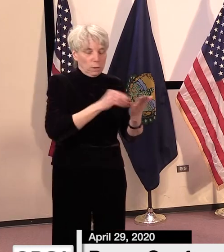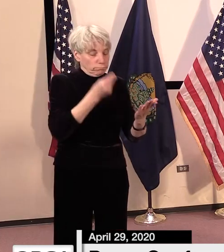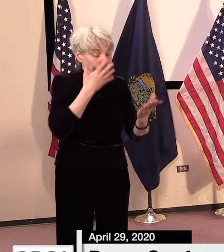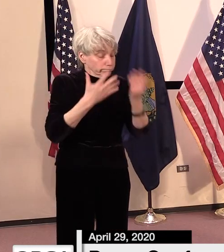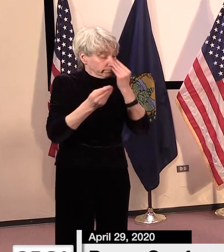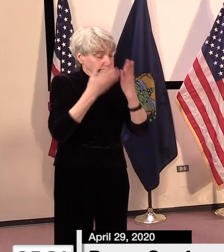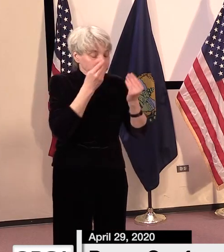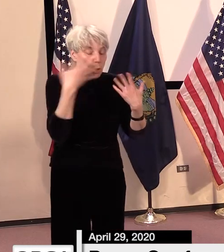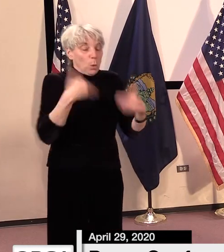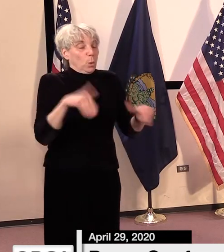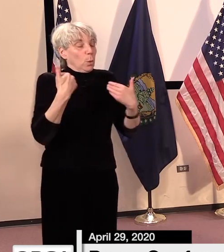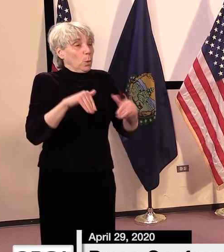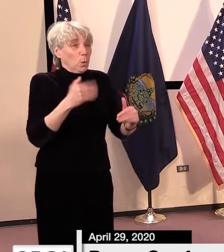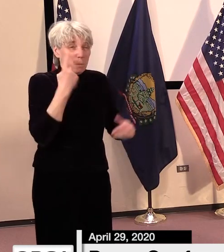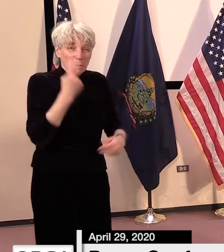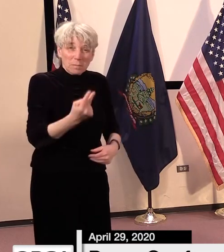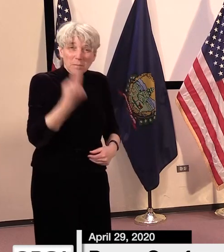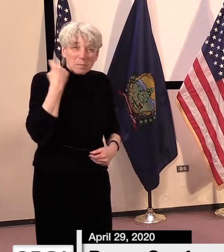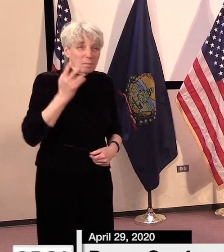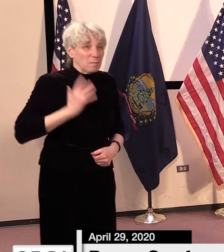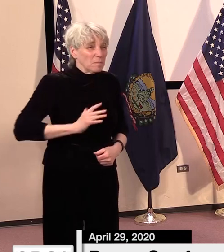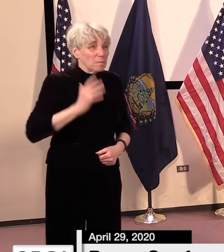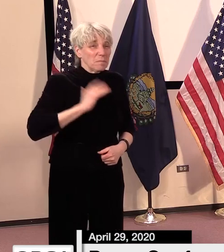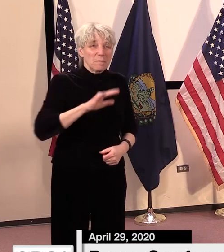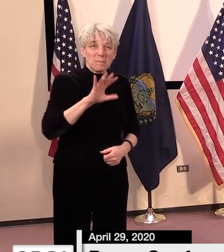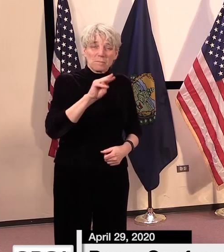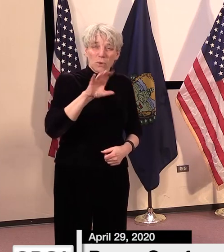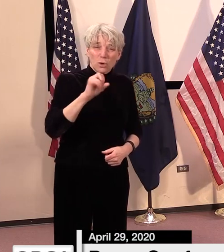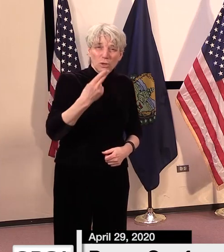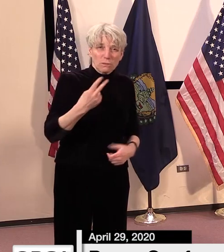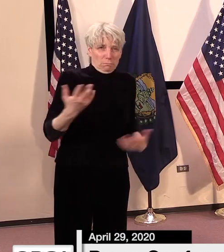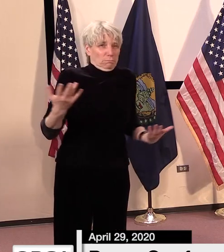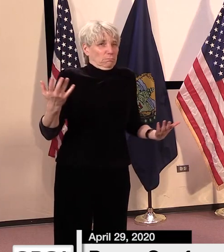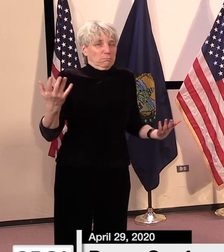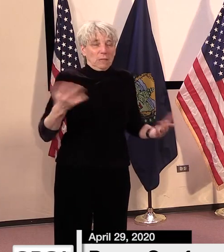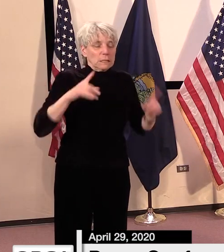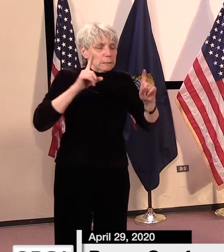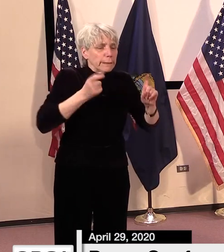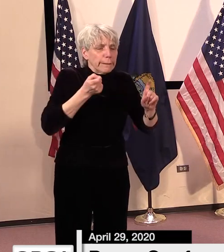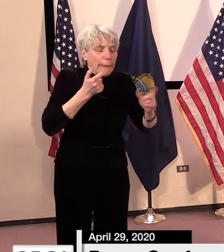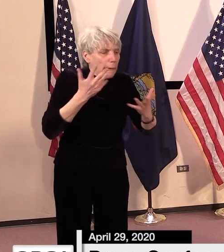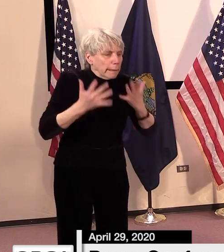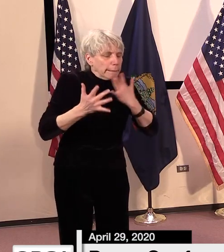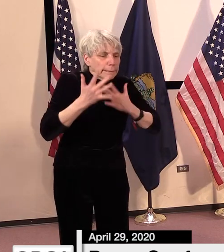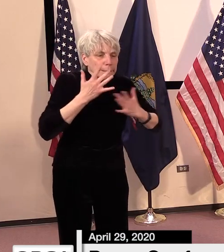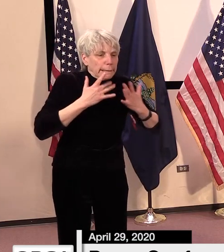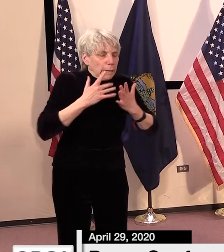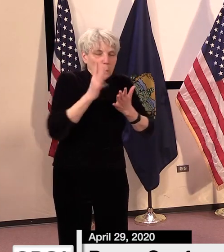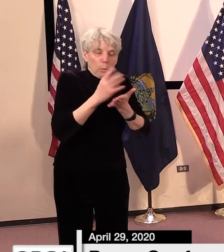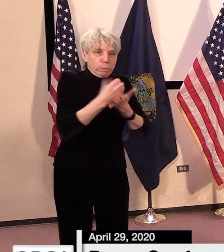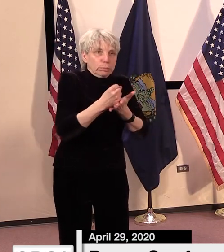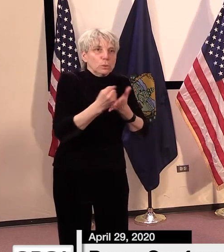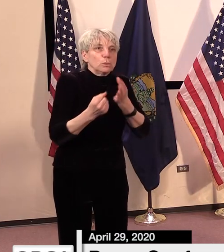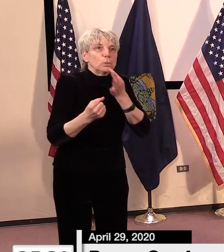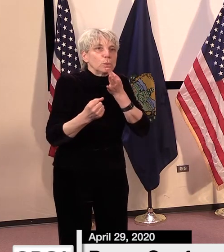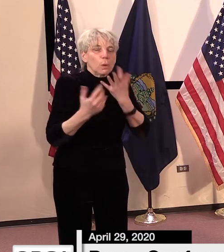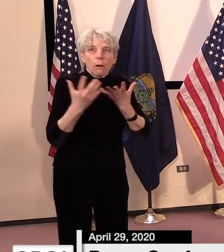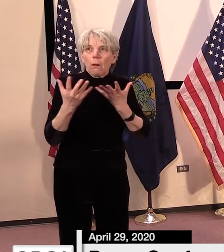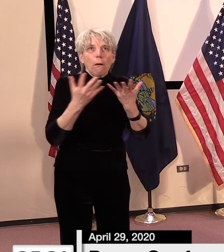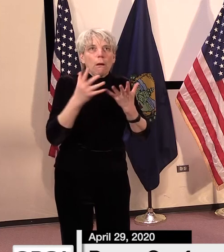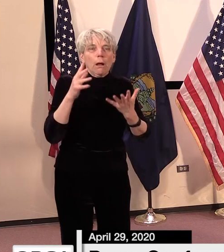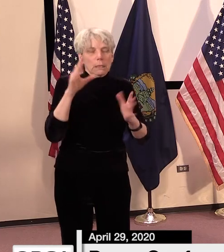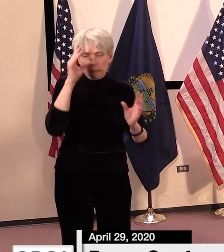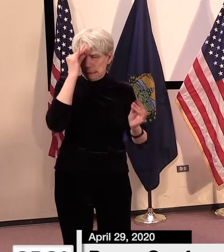go back to where we were in the beginning, when we didn't have as much testing capability as we do today. And